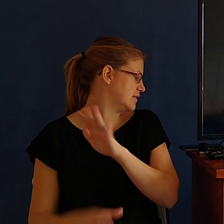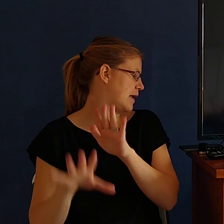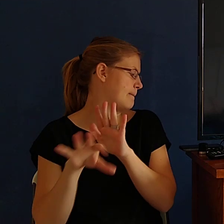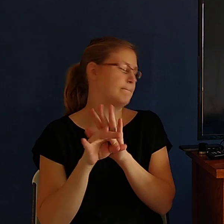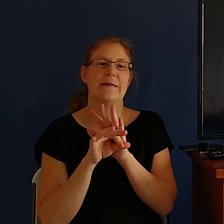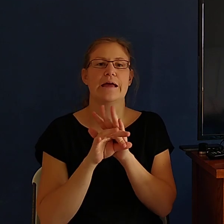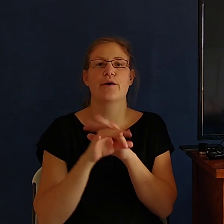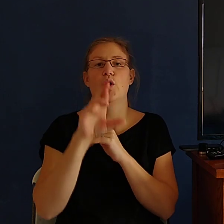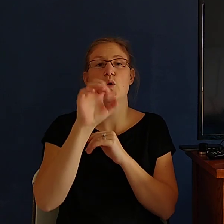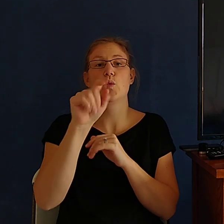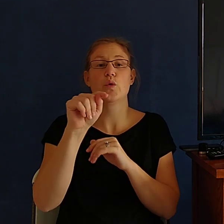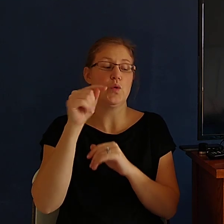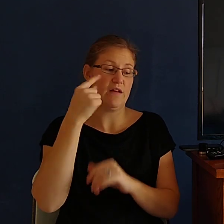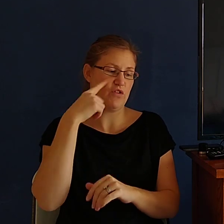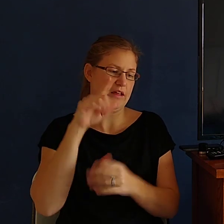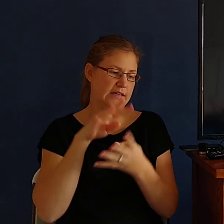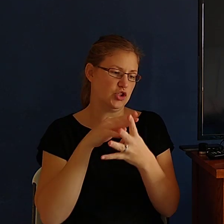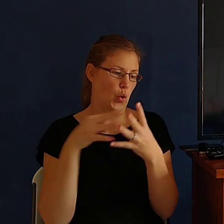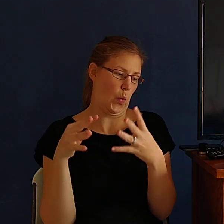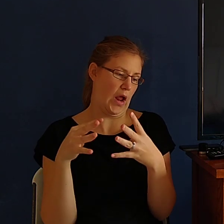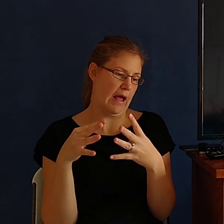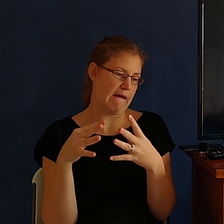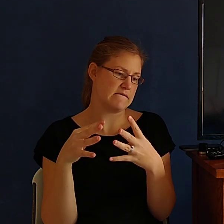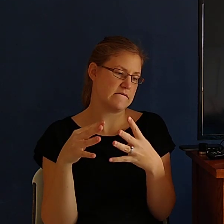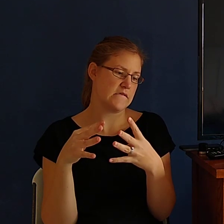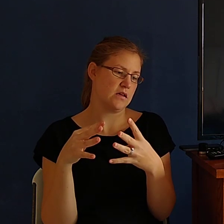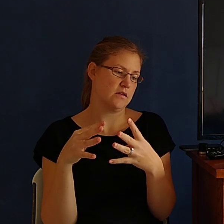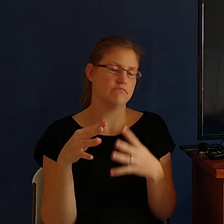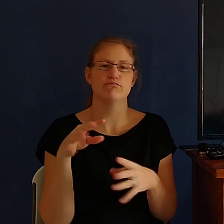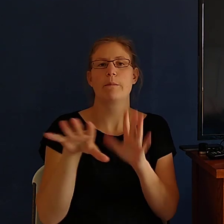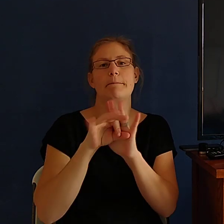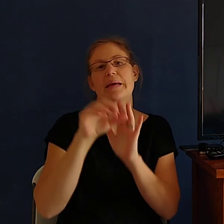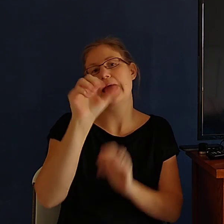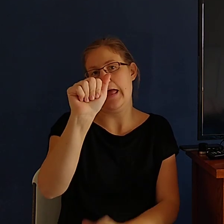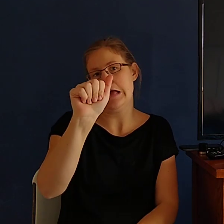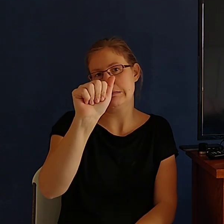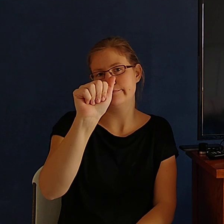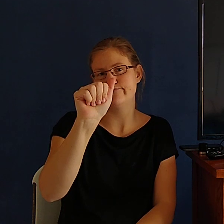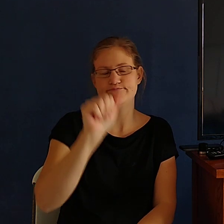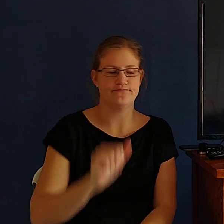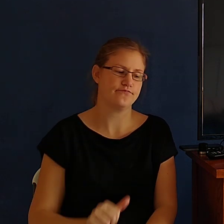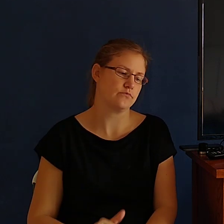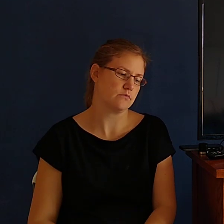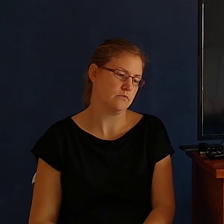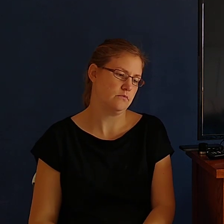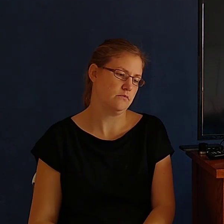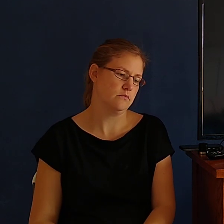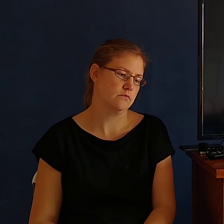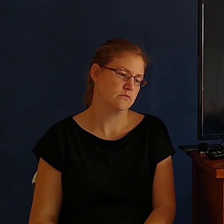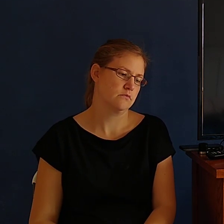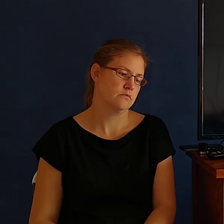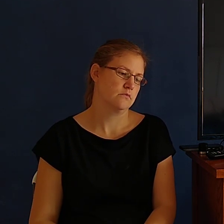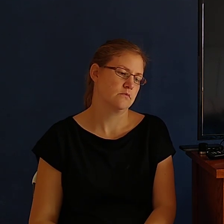the root for this graph is A. This is the root. Okay.